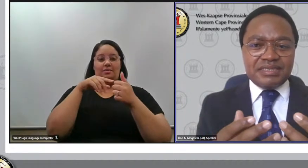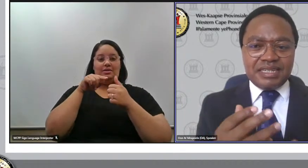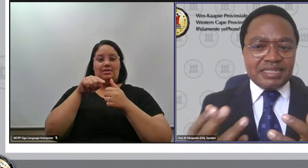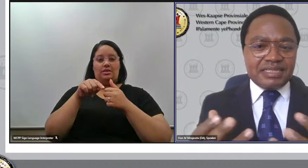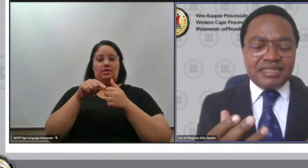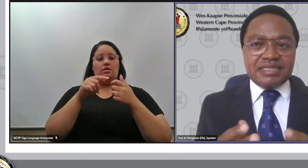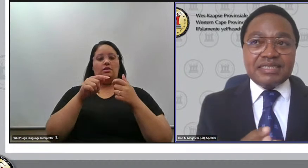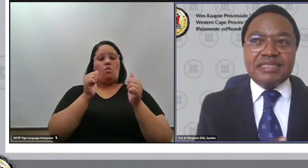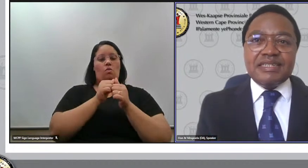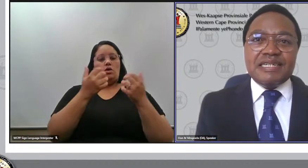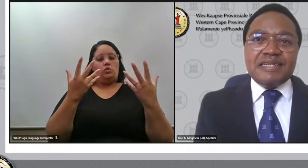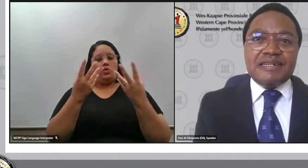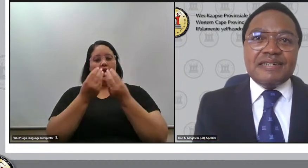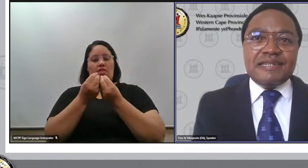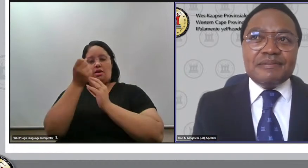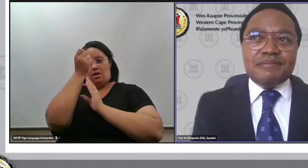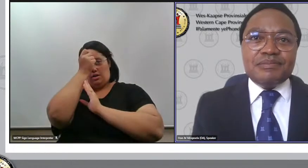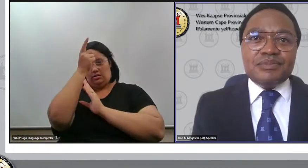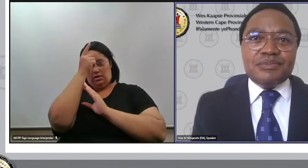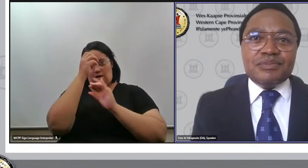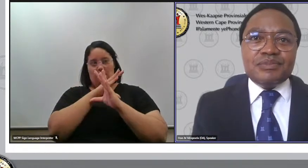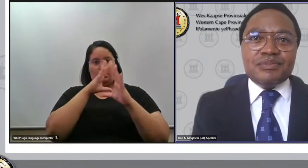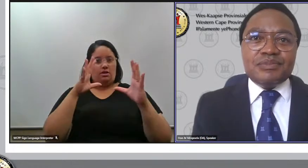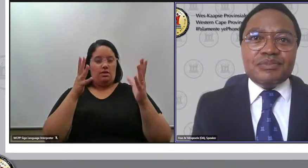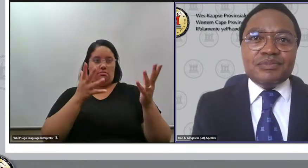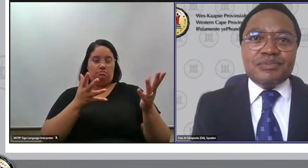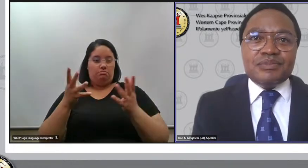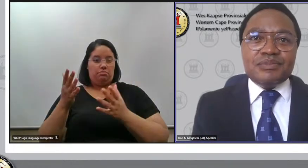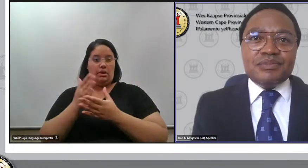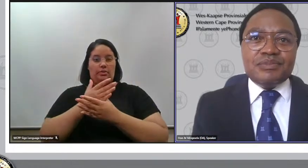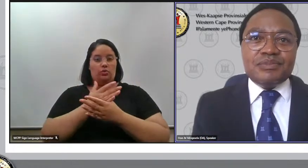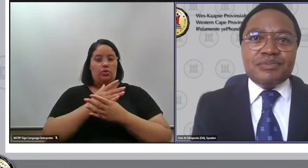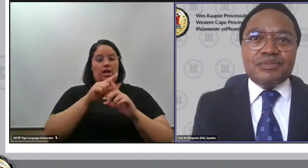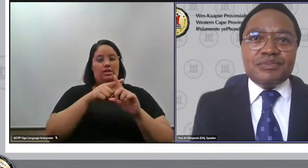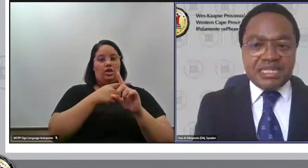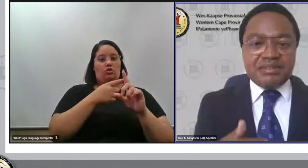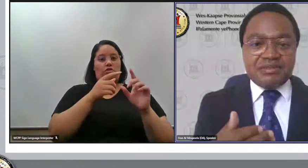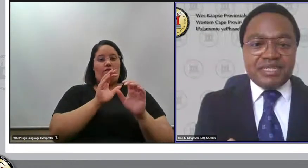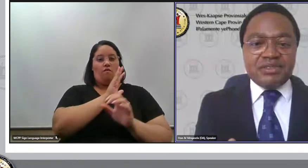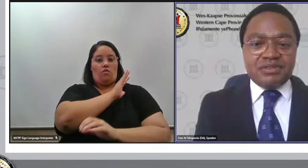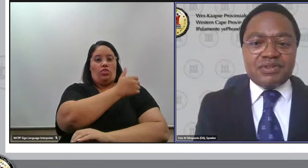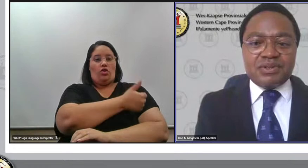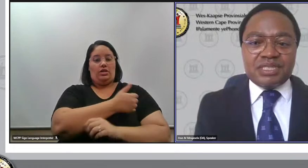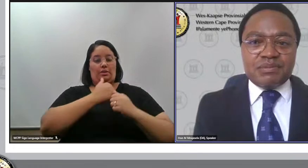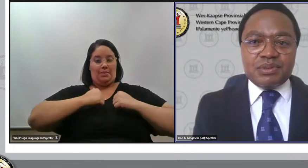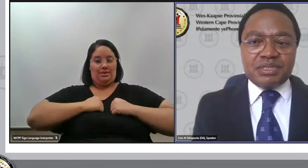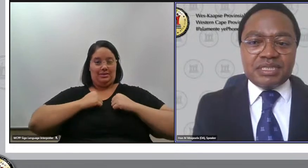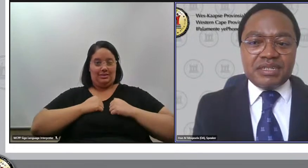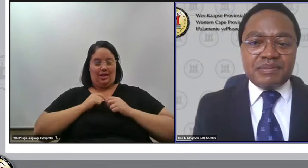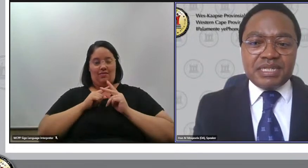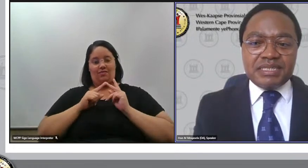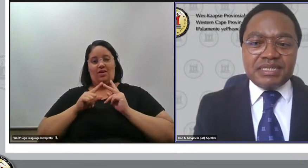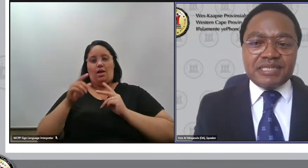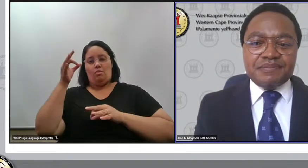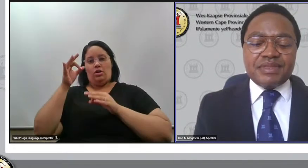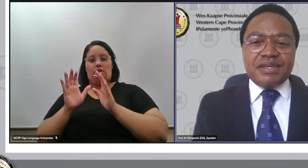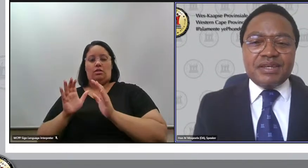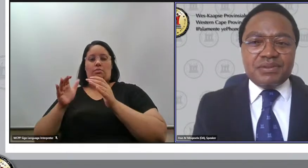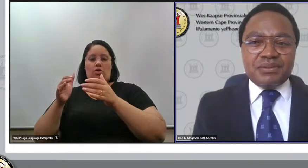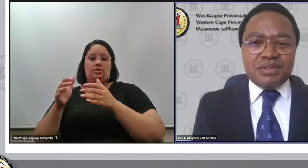cooperation and understanding between the executive authority, and that's myself and of course the political